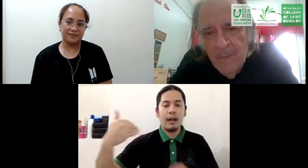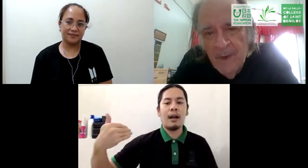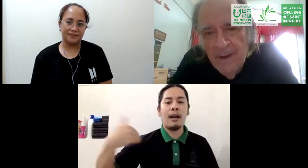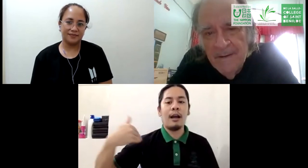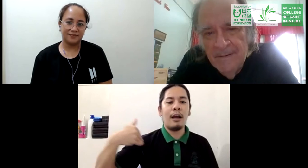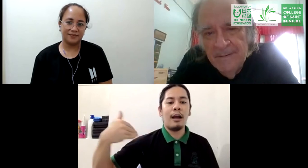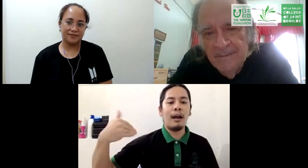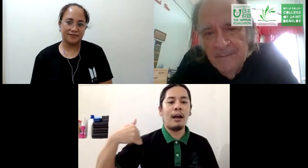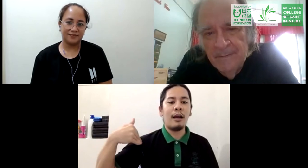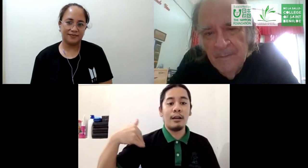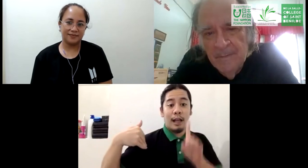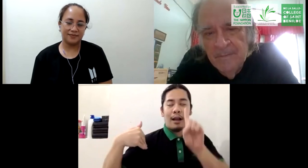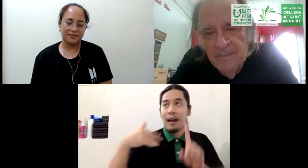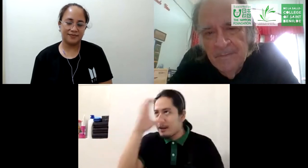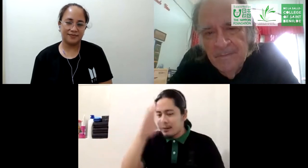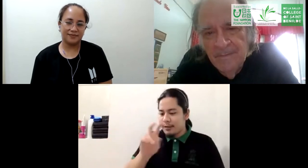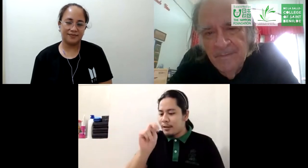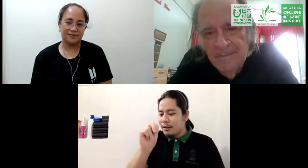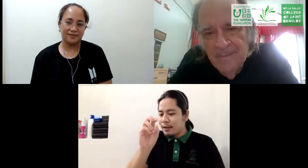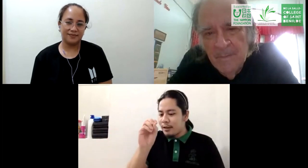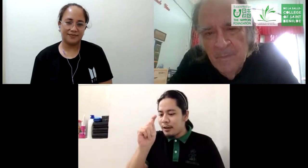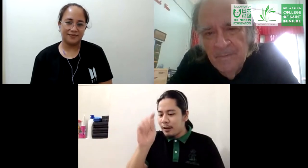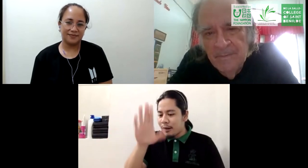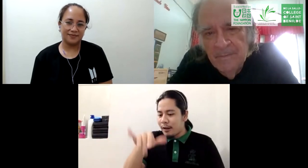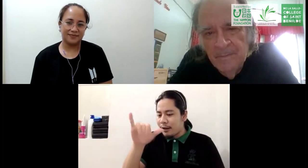and when I'm looking for the hand shape, like for not yet,